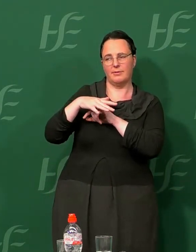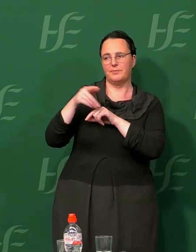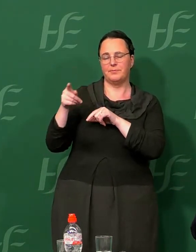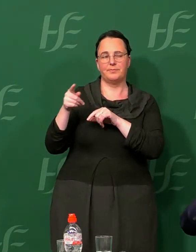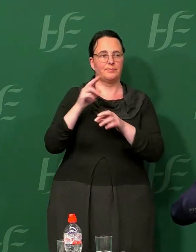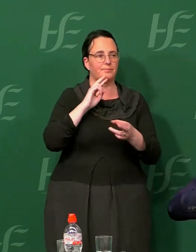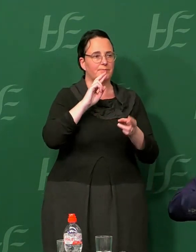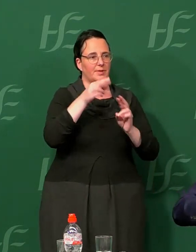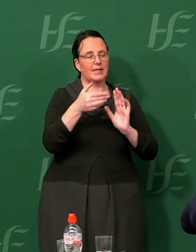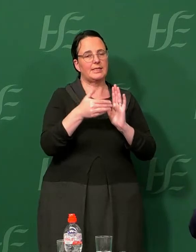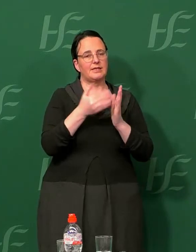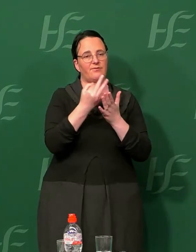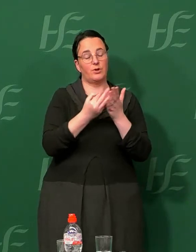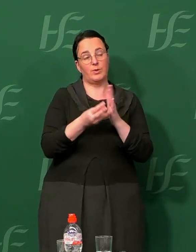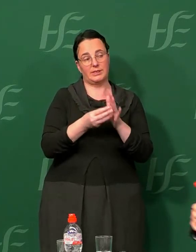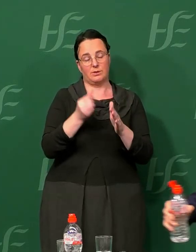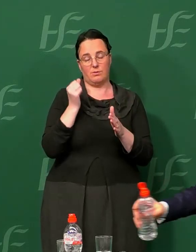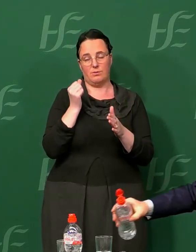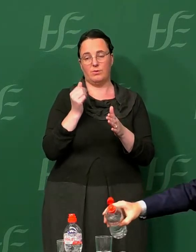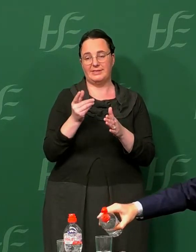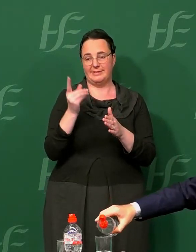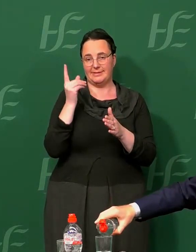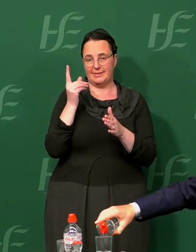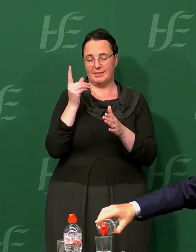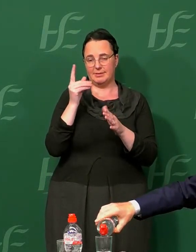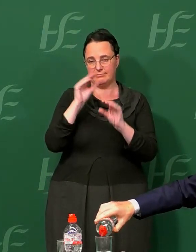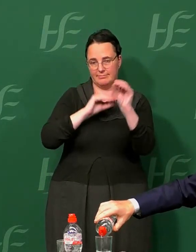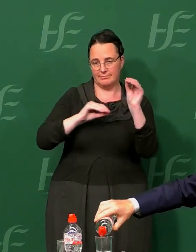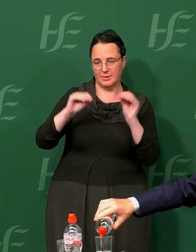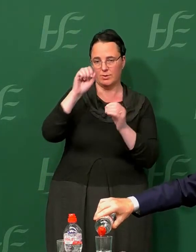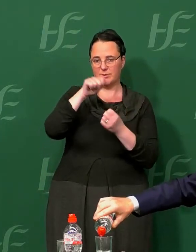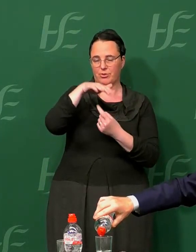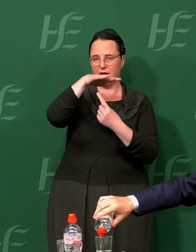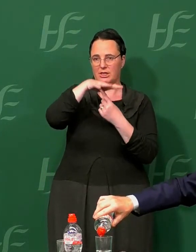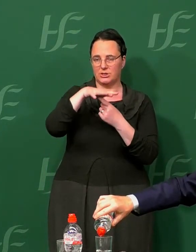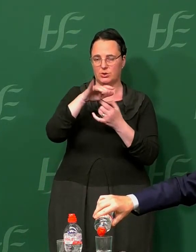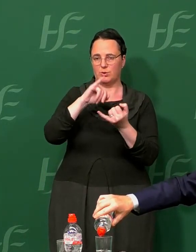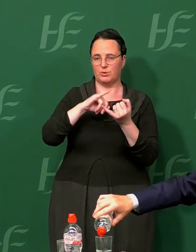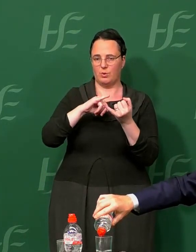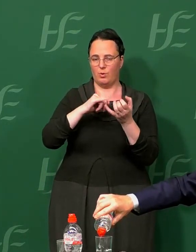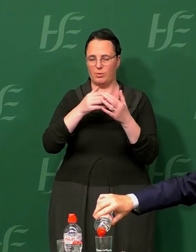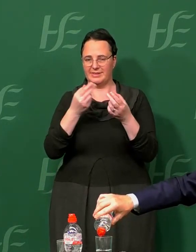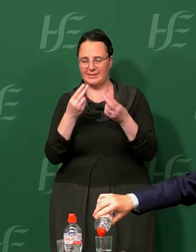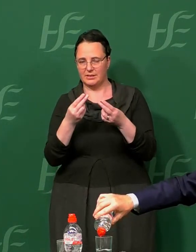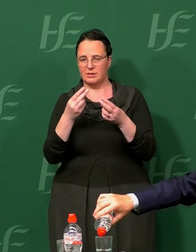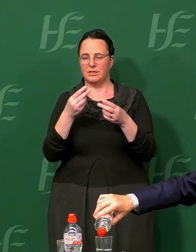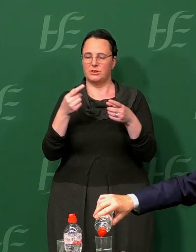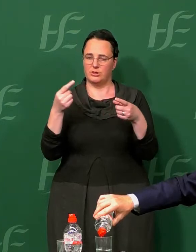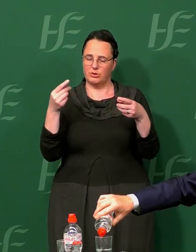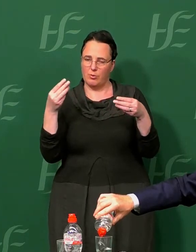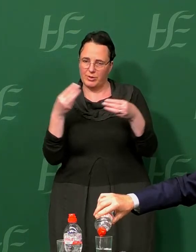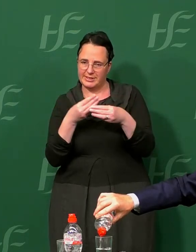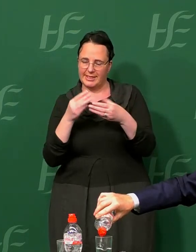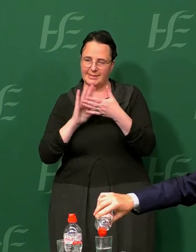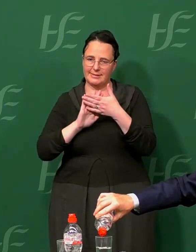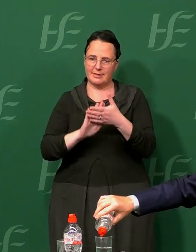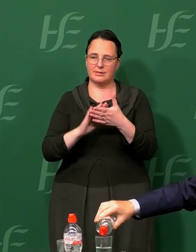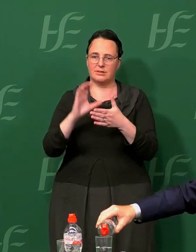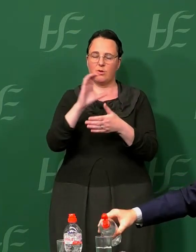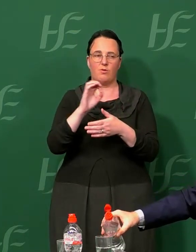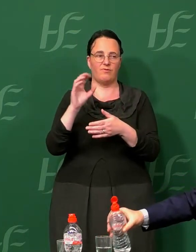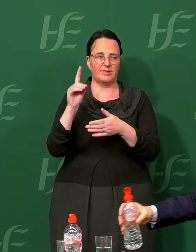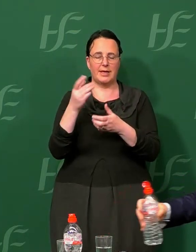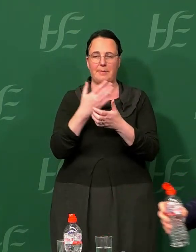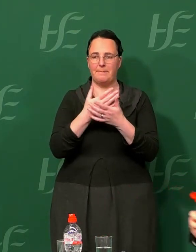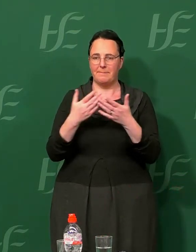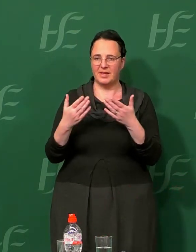out, actually a few weeks ago now, the prioritisation to give in terms of protecting against COVID. So many of our